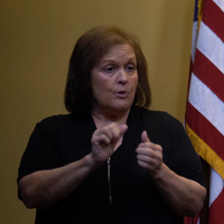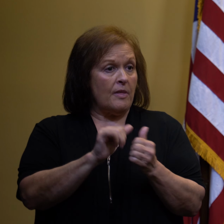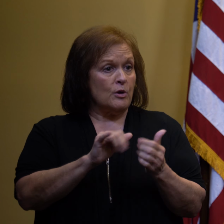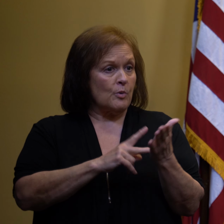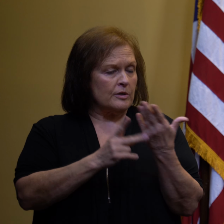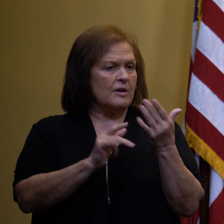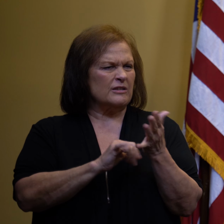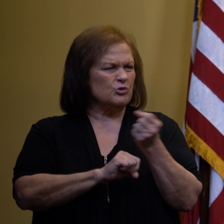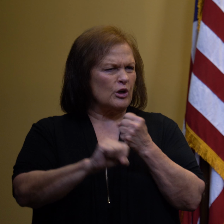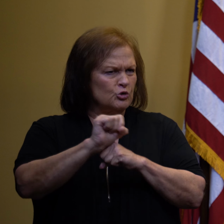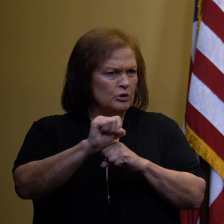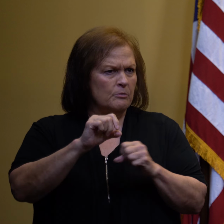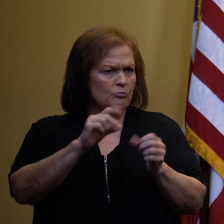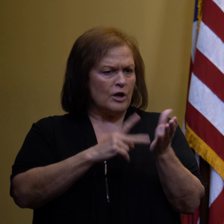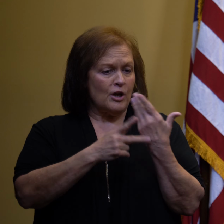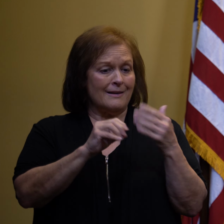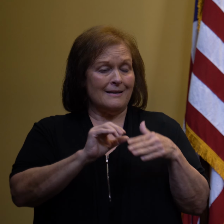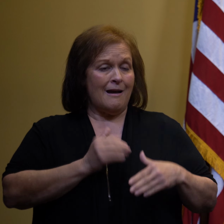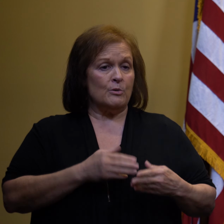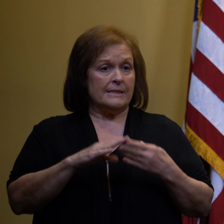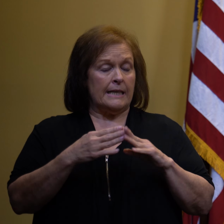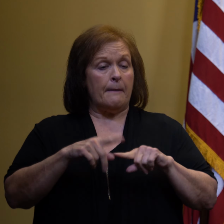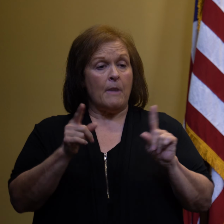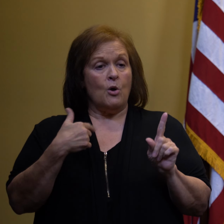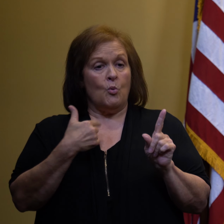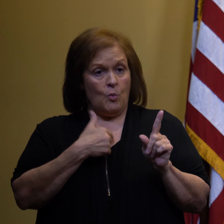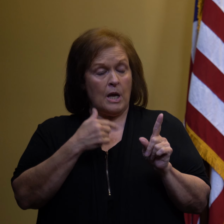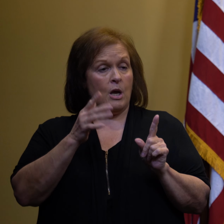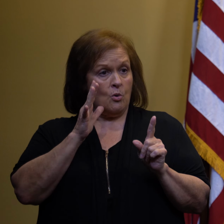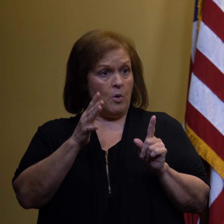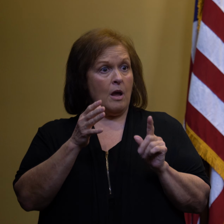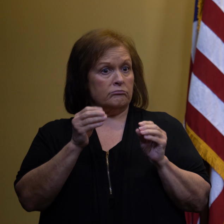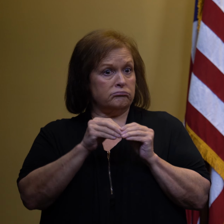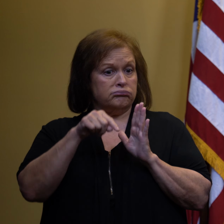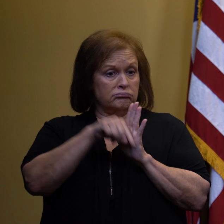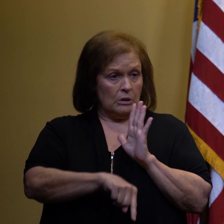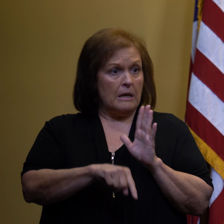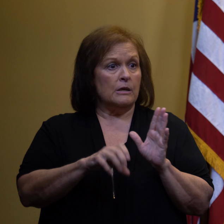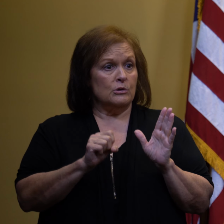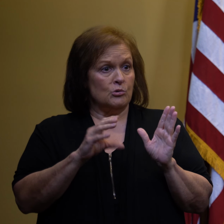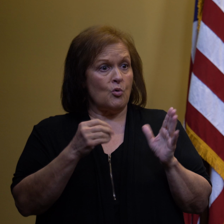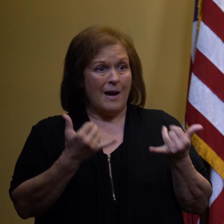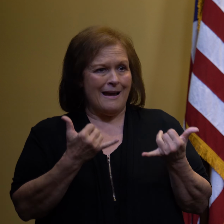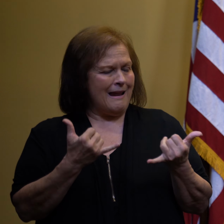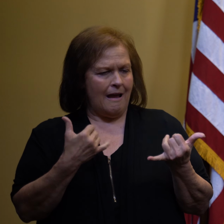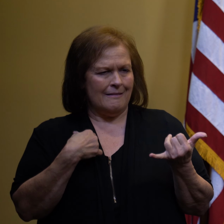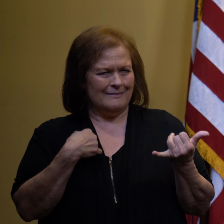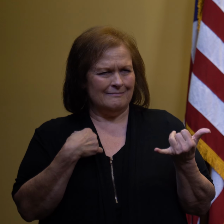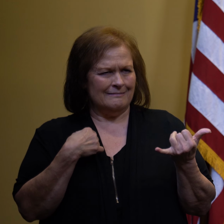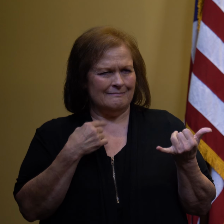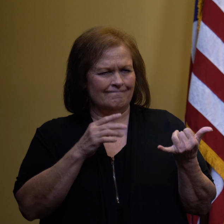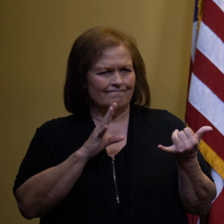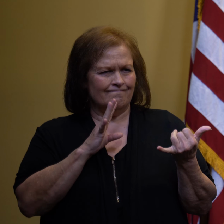projects, infrastructure projects in our city, but we will go even a little bit deeper. So I will withhold any comments